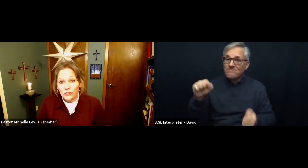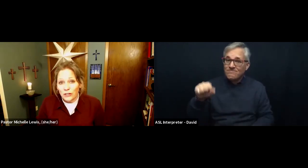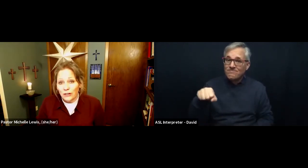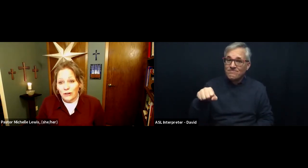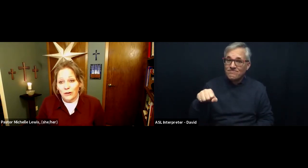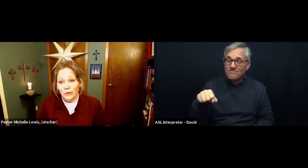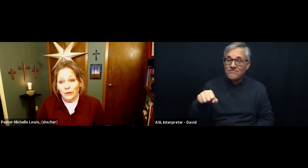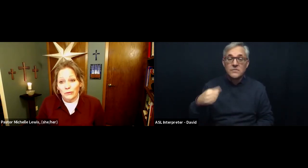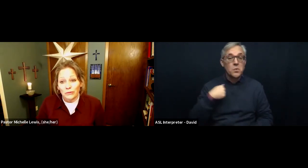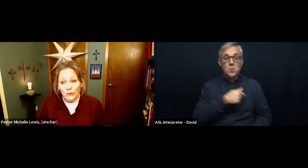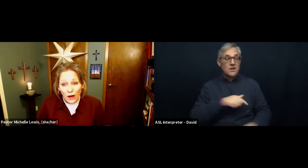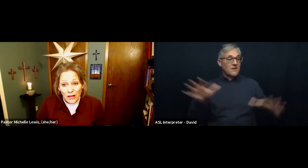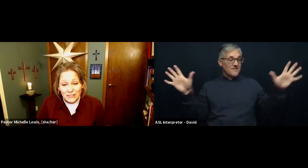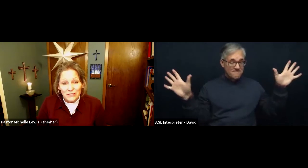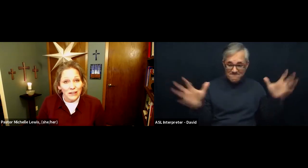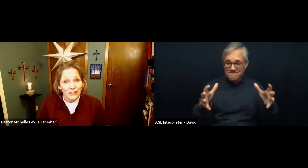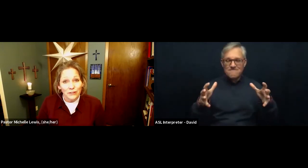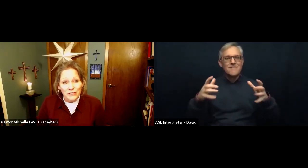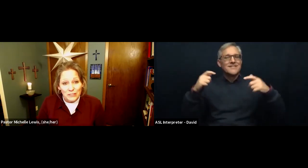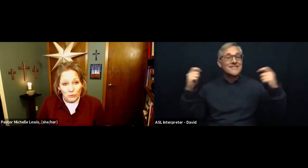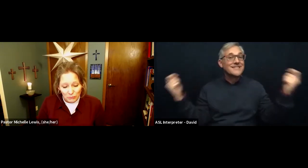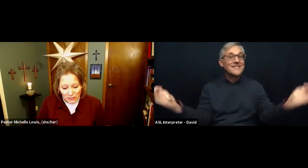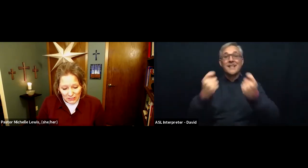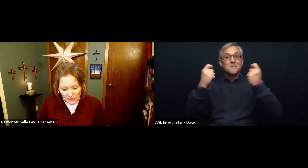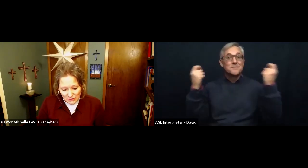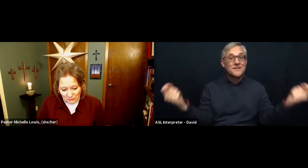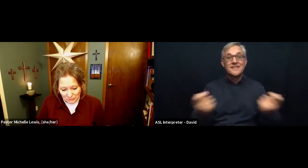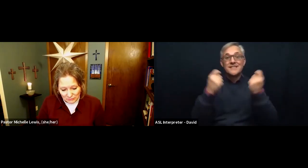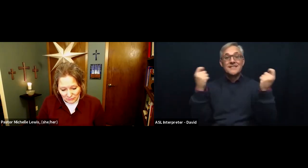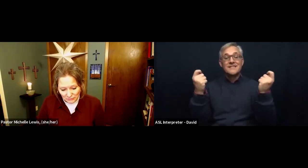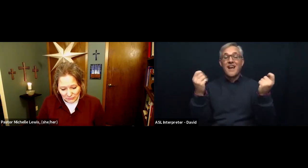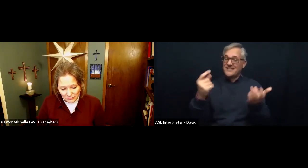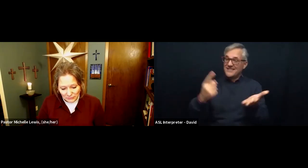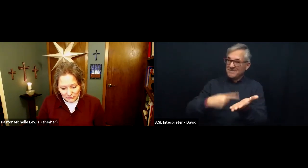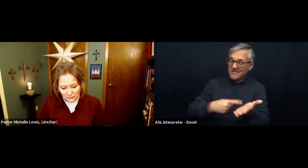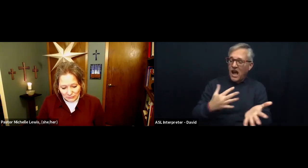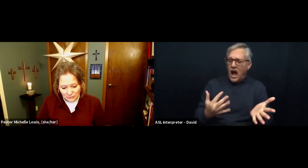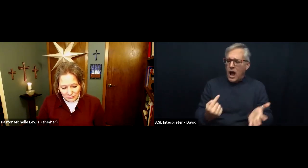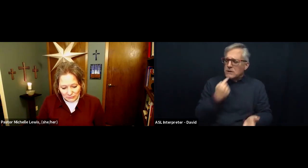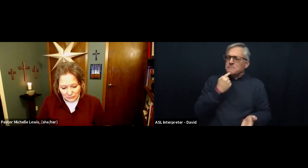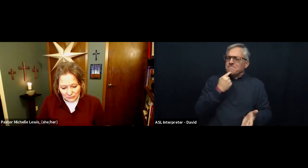and to share our loss and our disappointments.